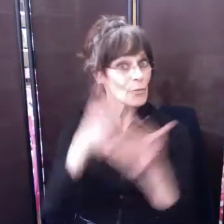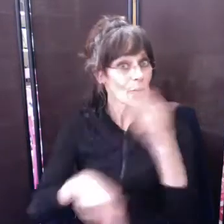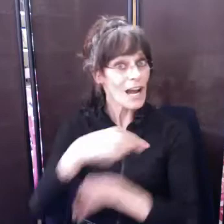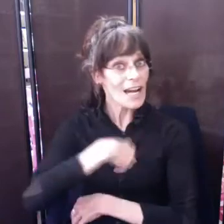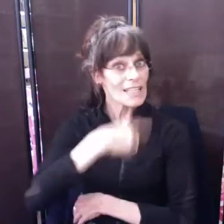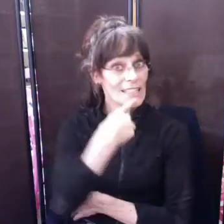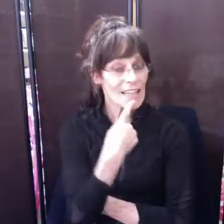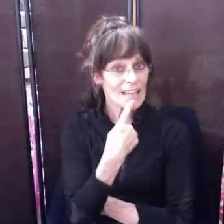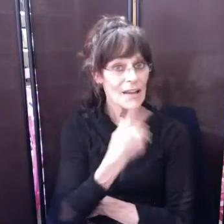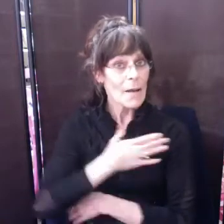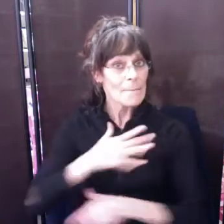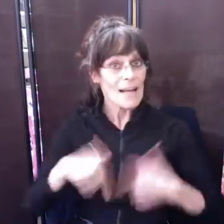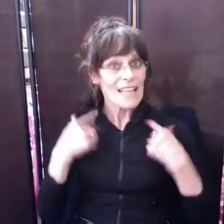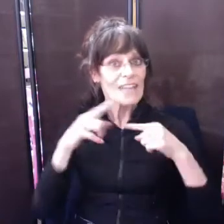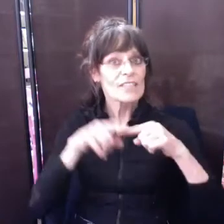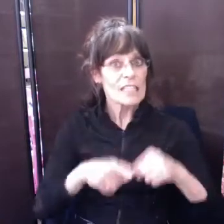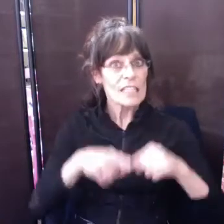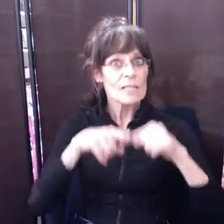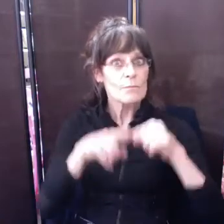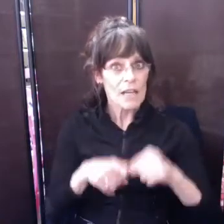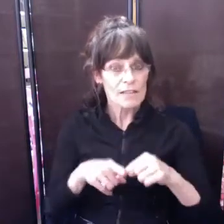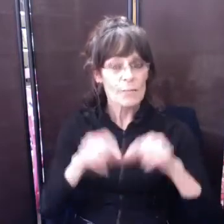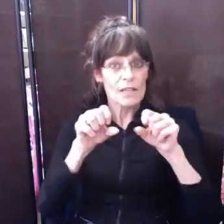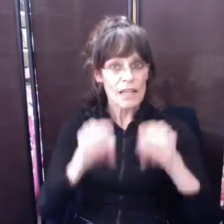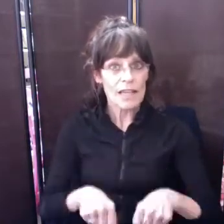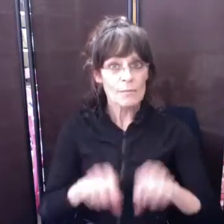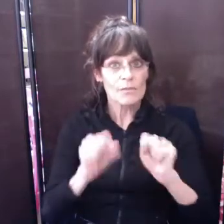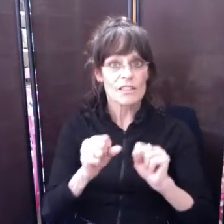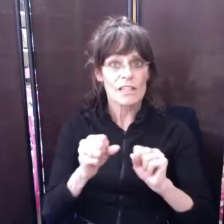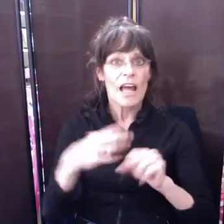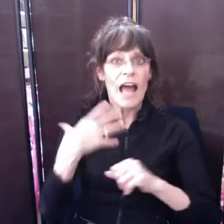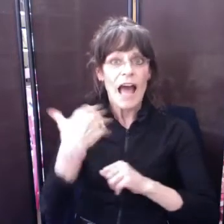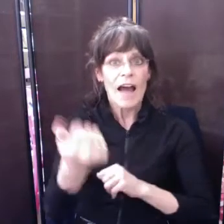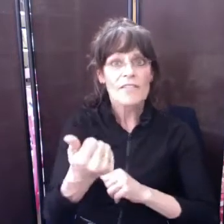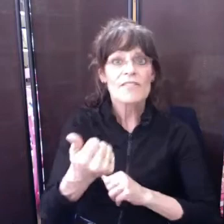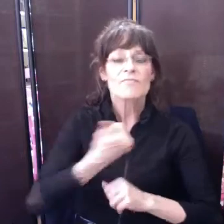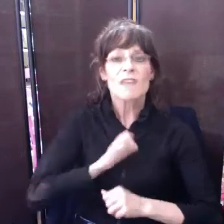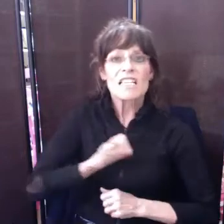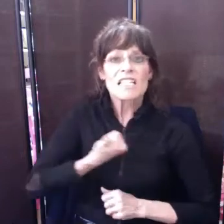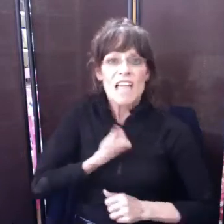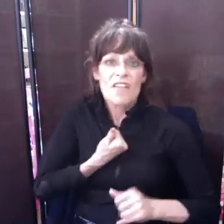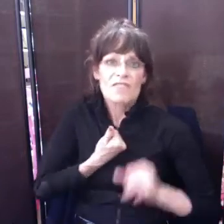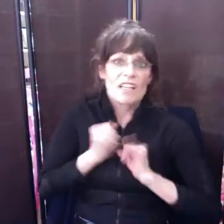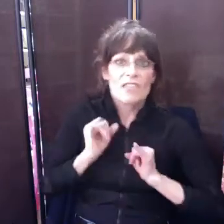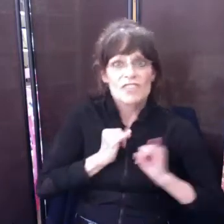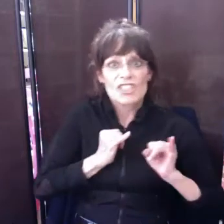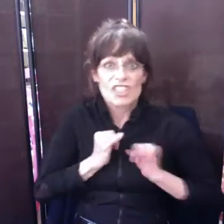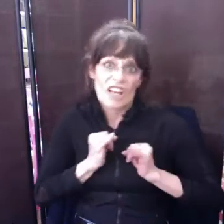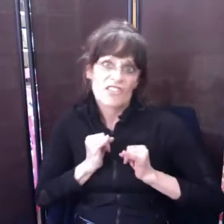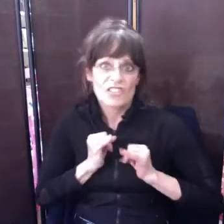My life depends on being able to get out of my selfish, self-centered state of mind to help you. So